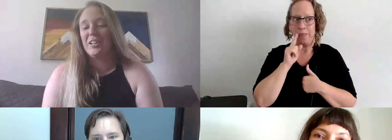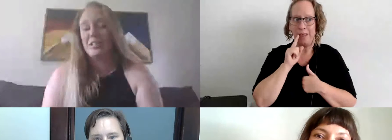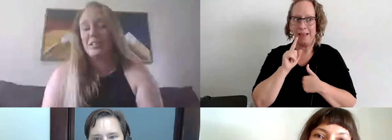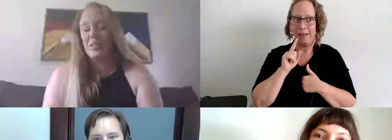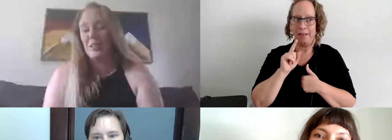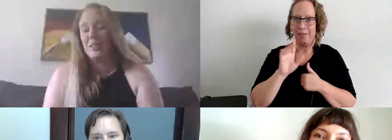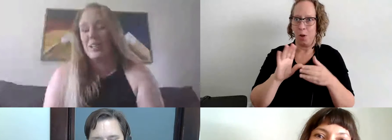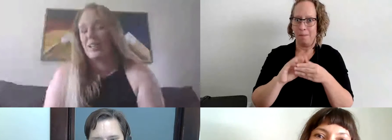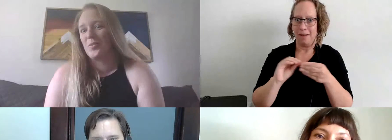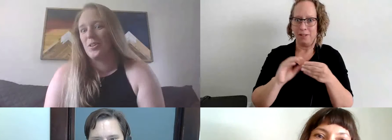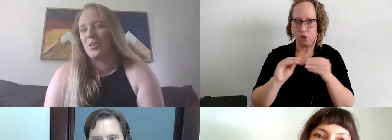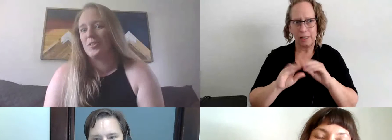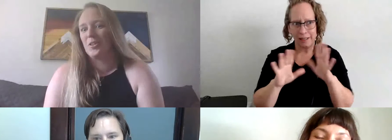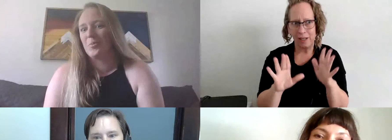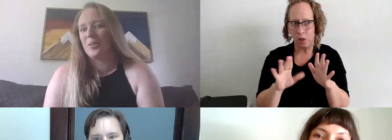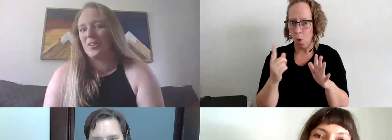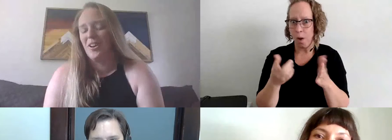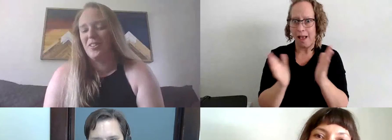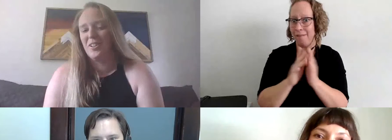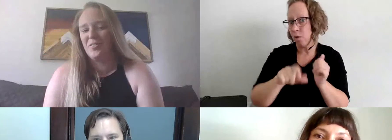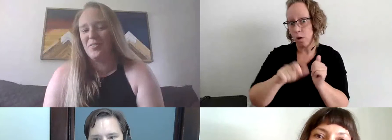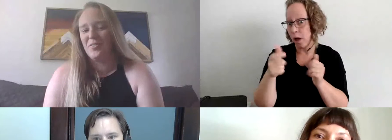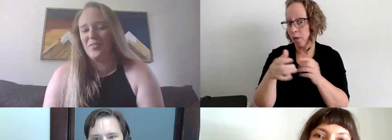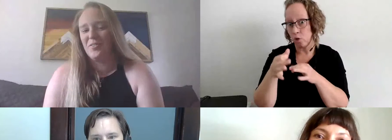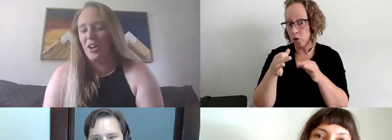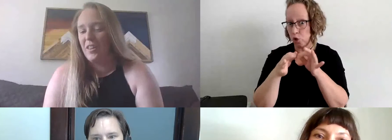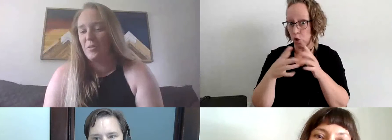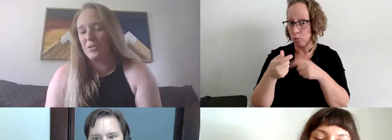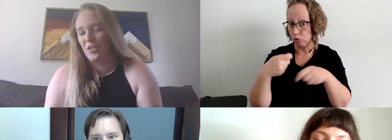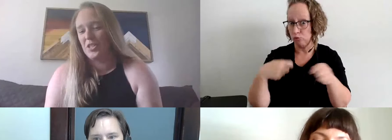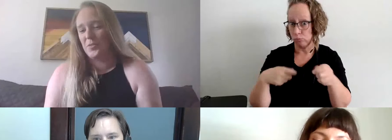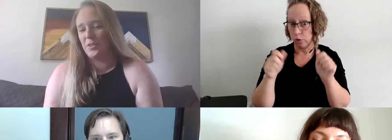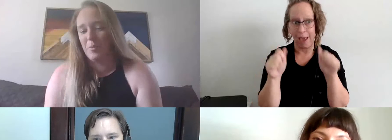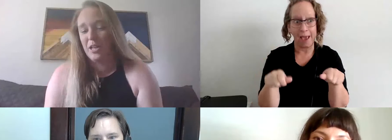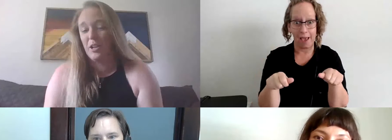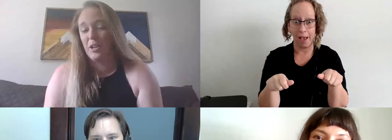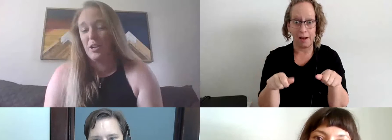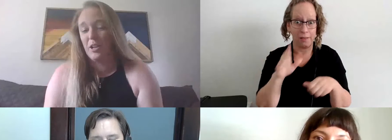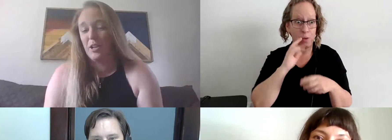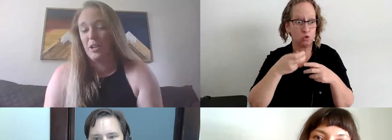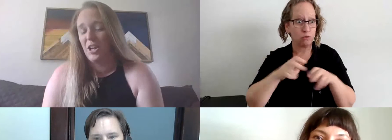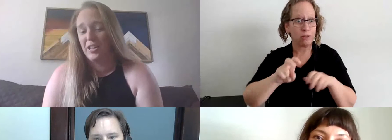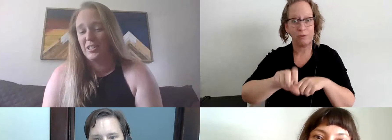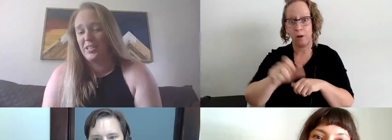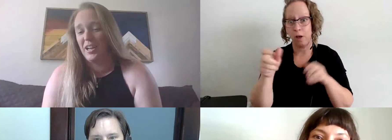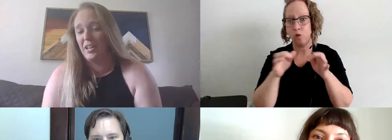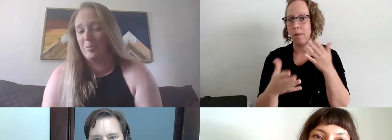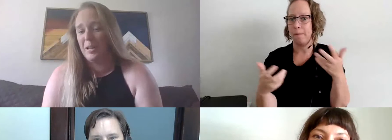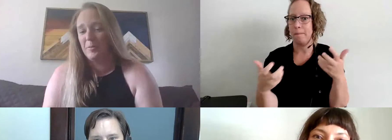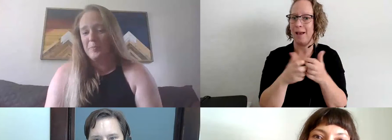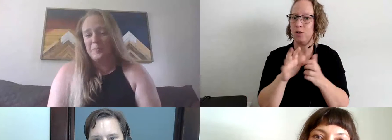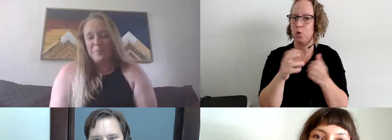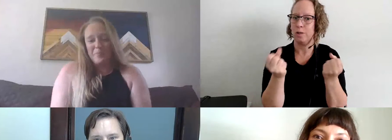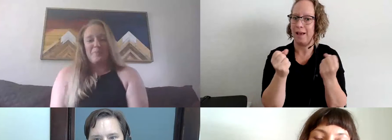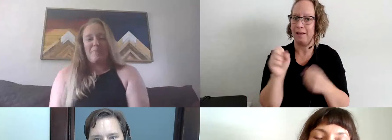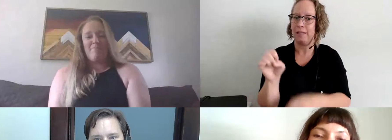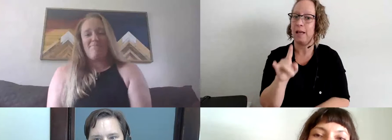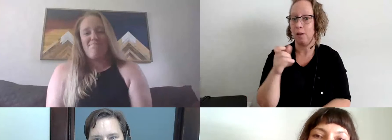is clear, you can always ask for another interpreter on the VRS call, and they will transfer to somebody who might match your signing style a little